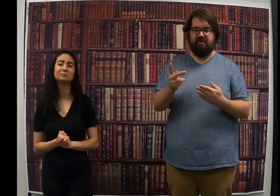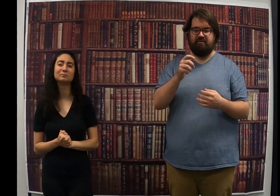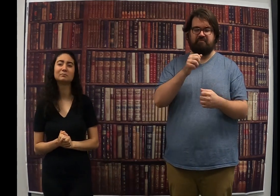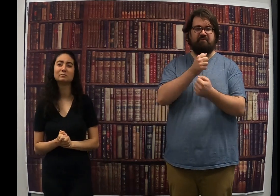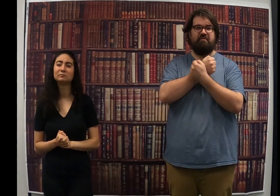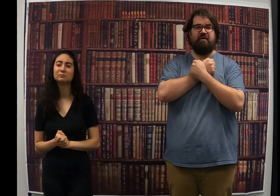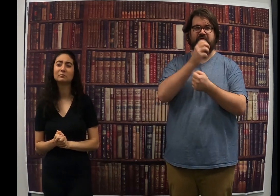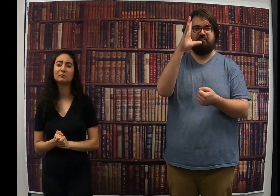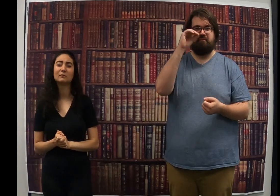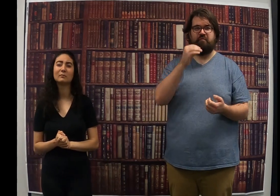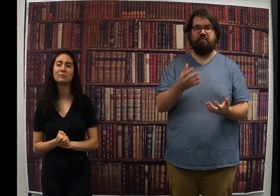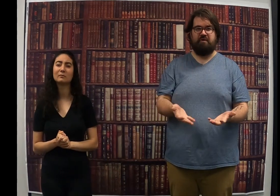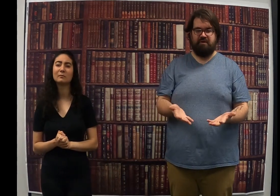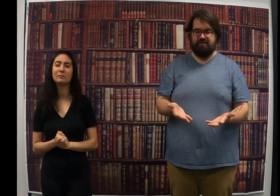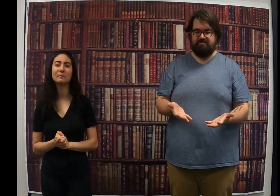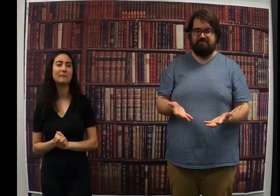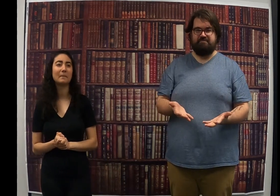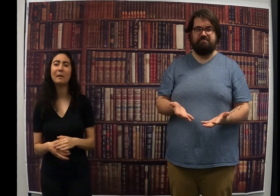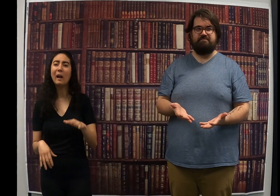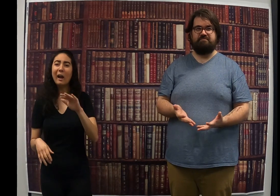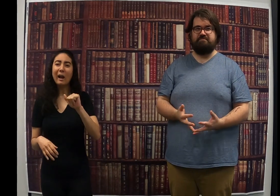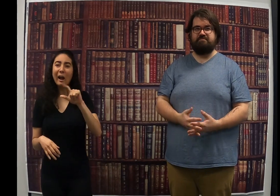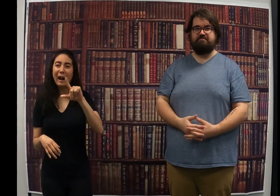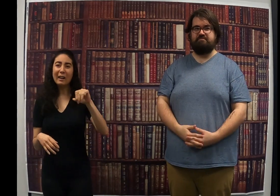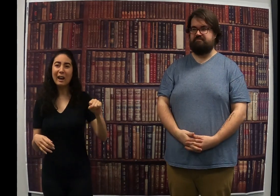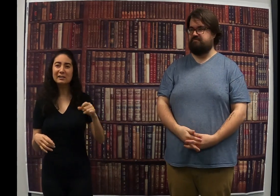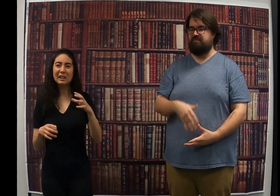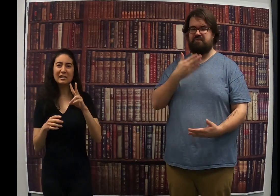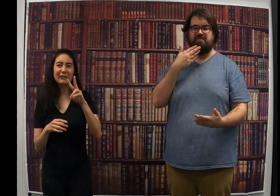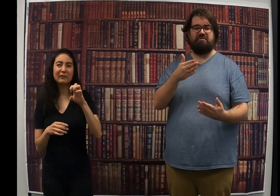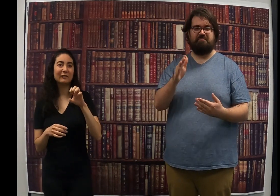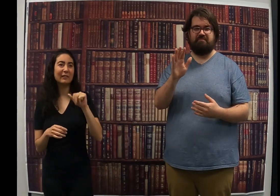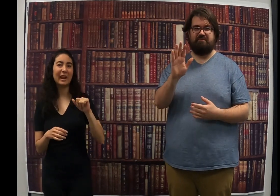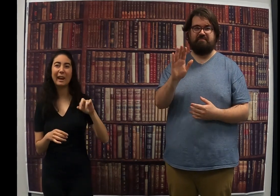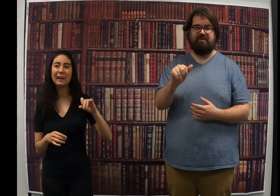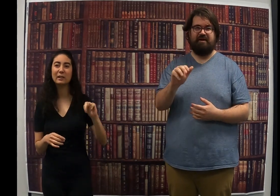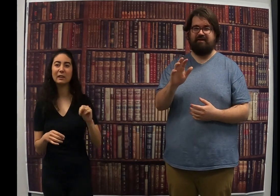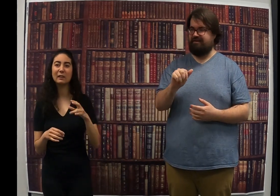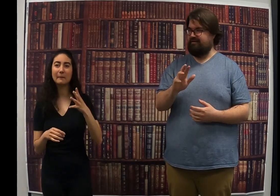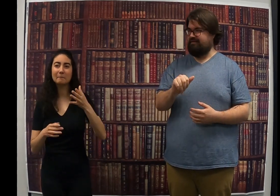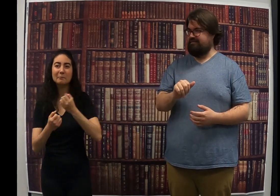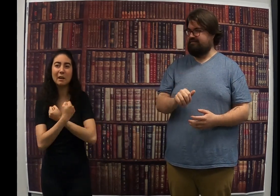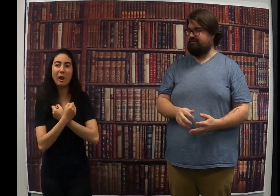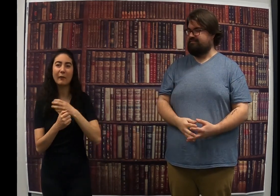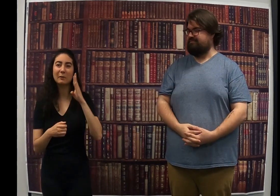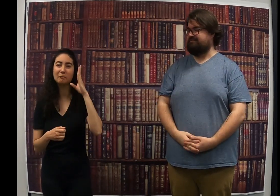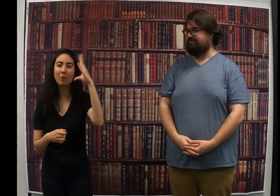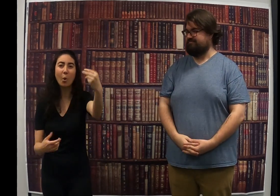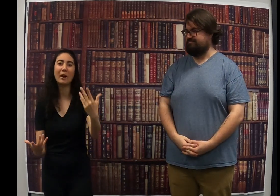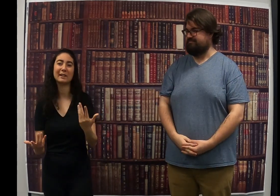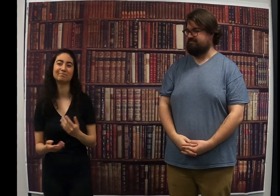"Alas, in vain, beloved boy! Alas, in vain, beloved boy! Goodbye!" Goodbye!